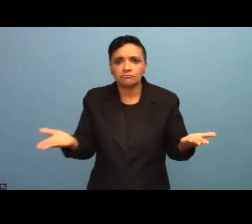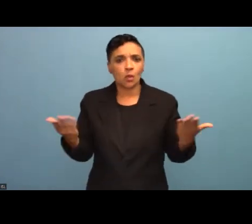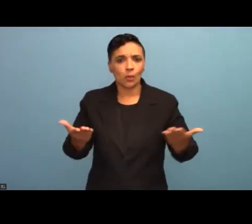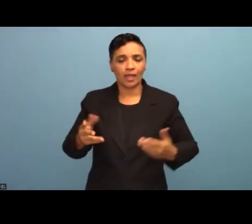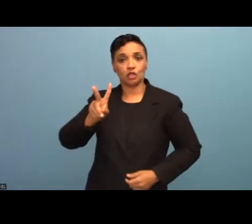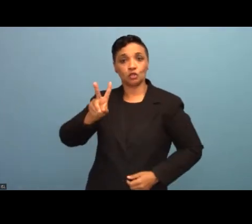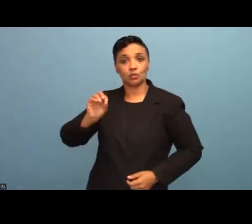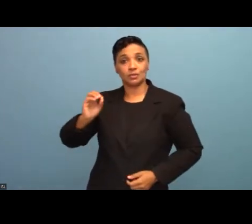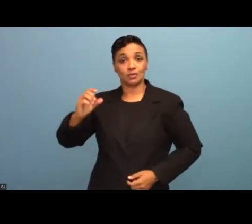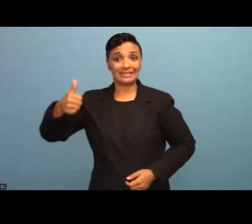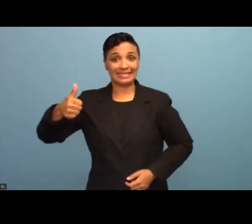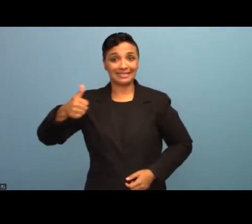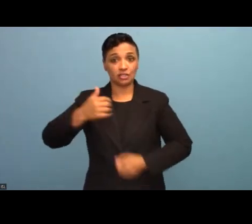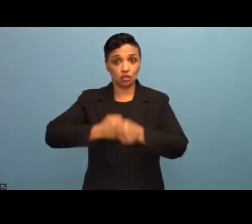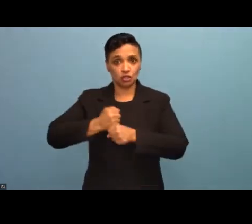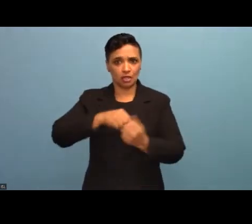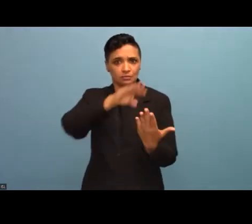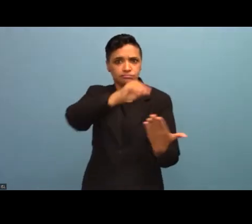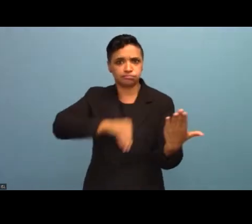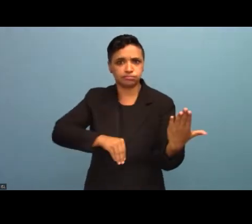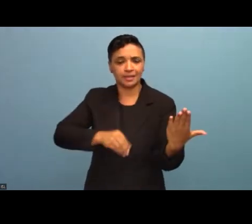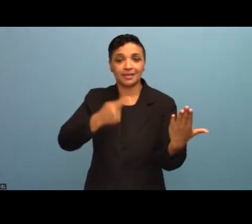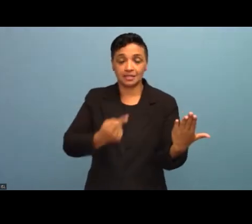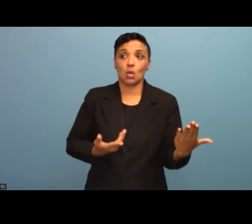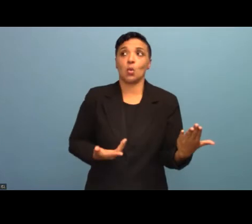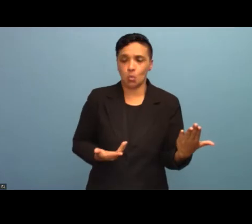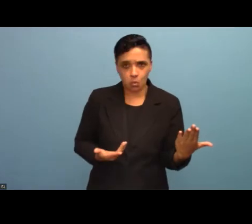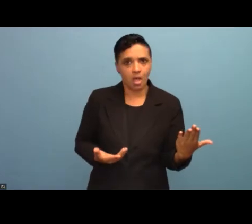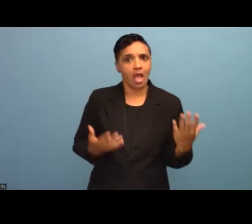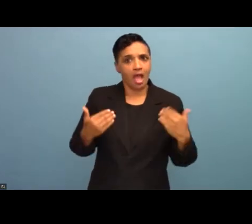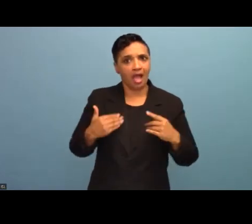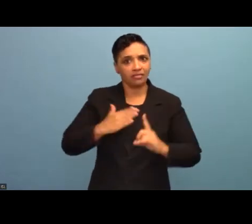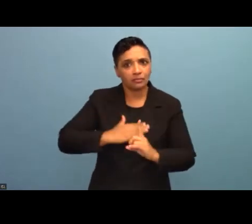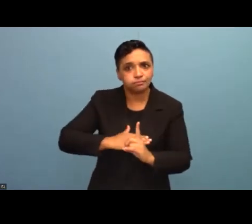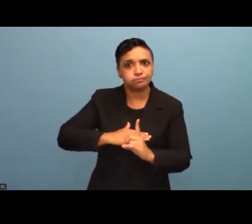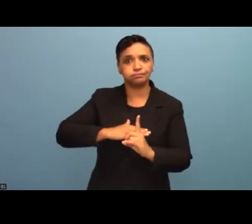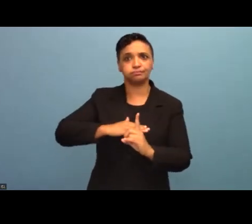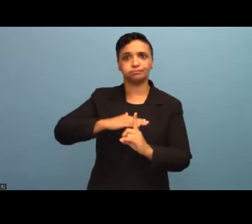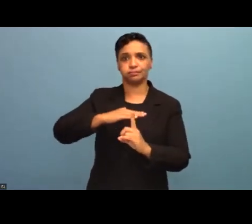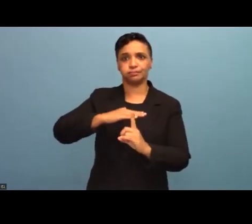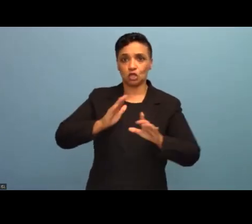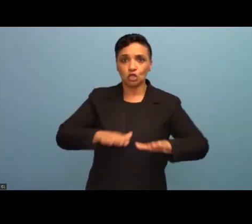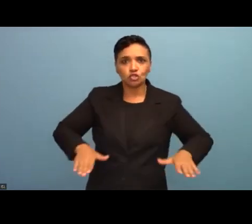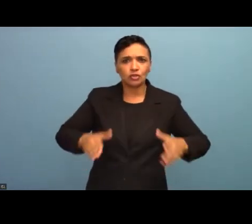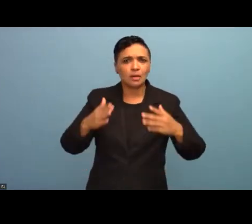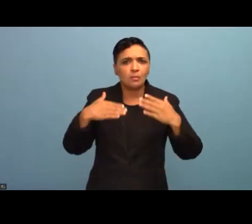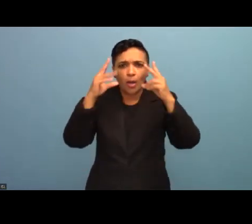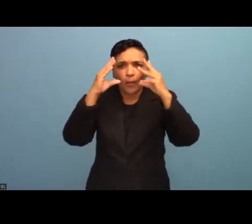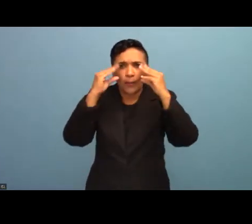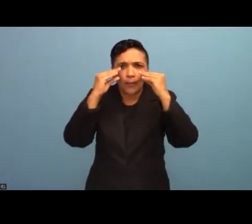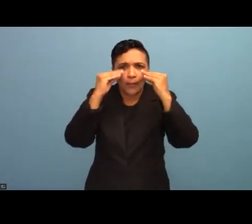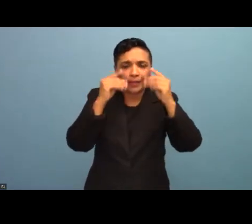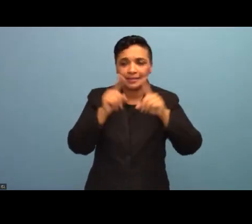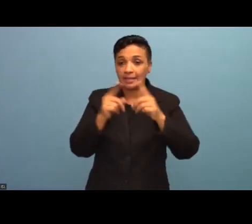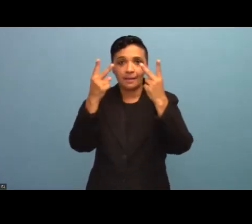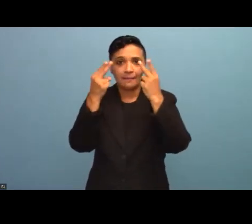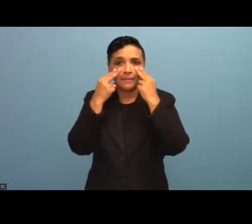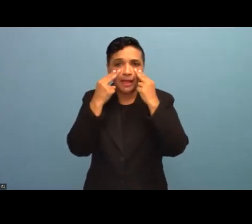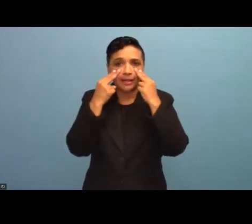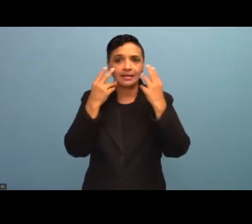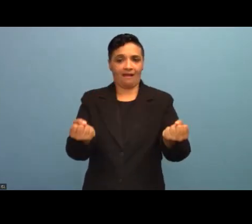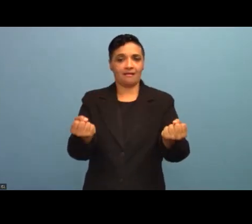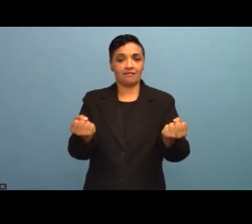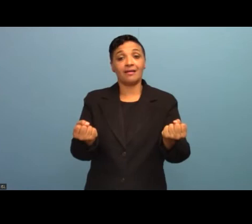2006 revealed a noticeable increase in the number of children with visual impairment and blindness, accounting for the